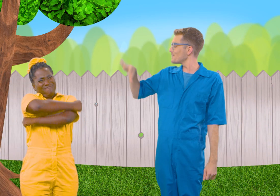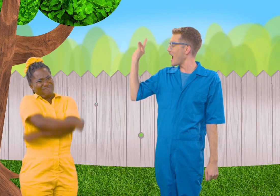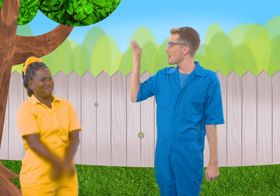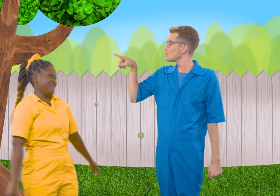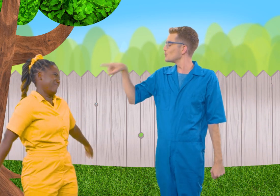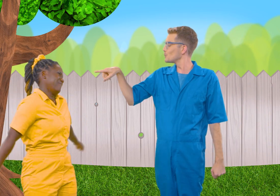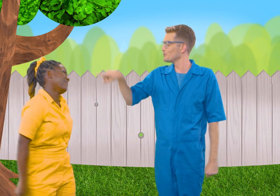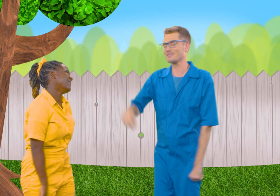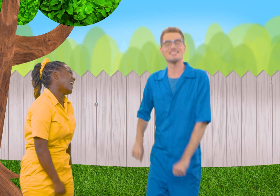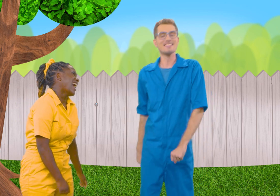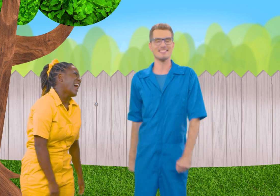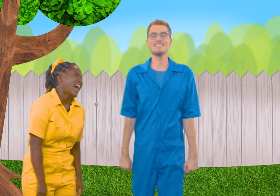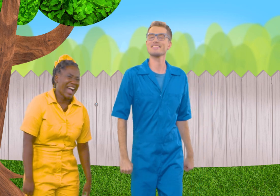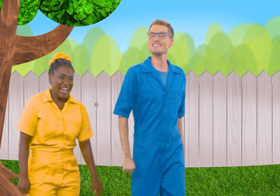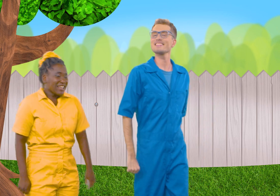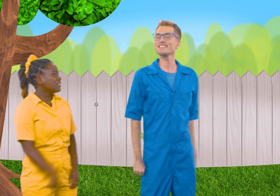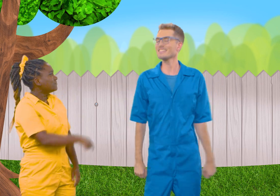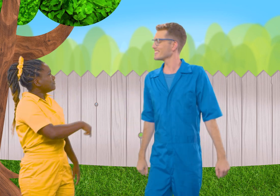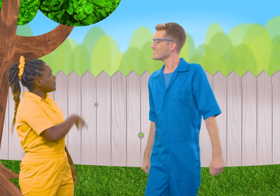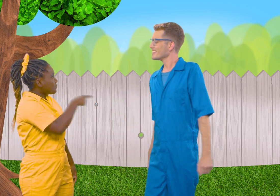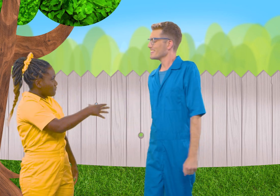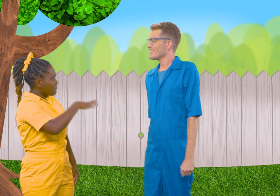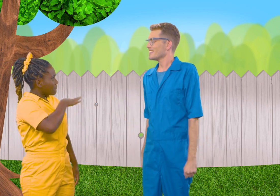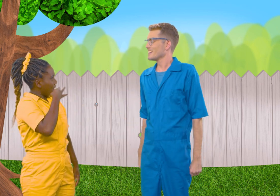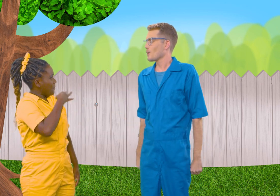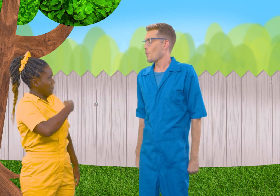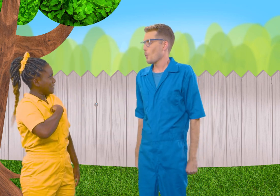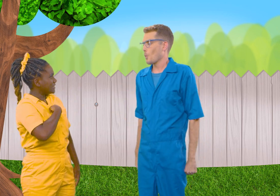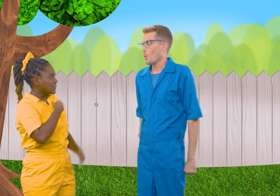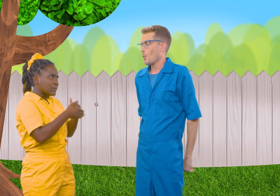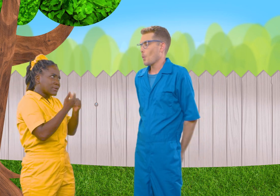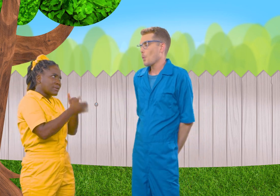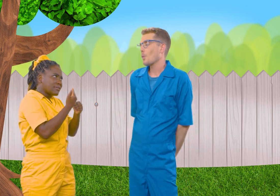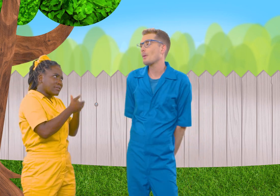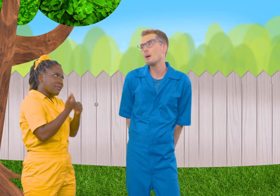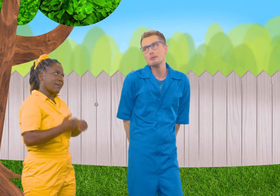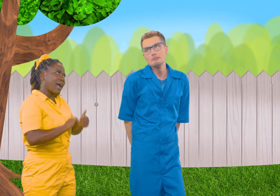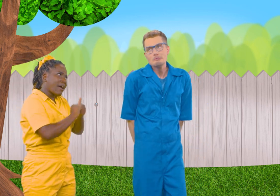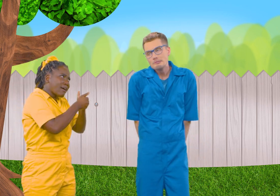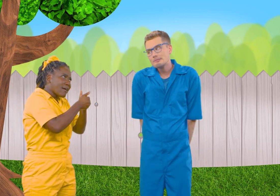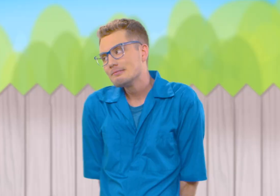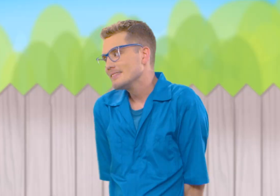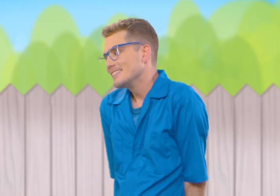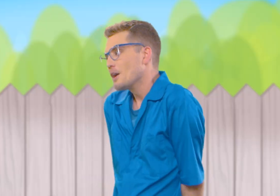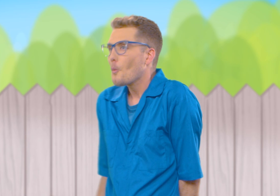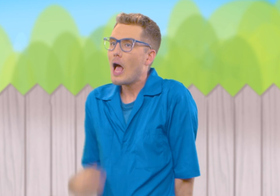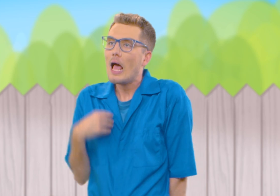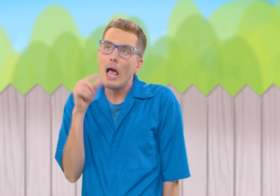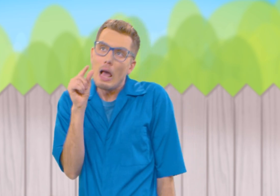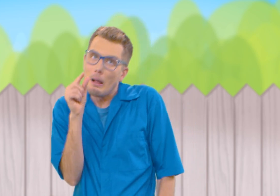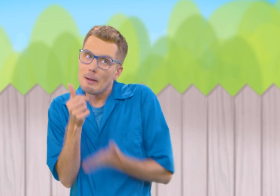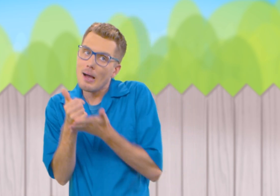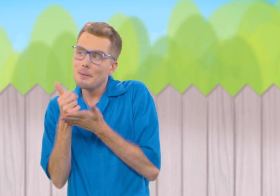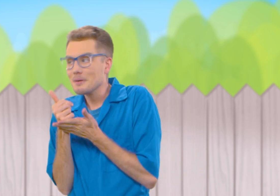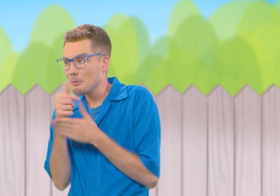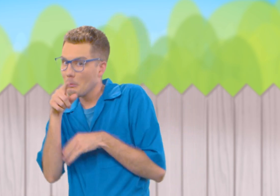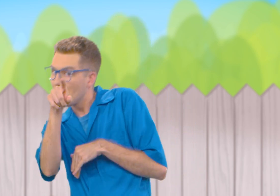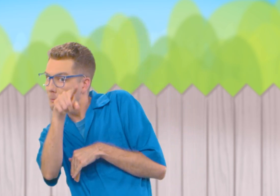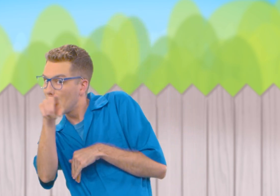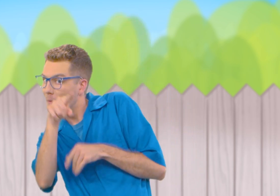I found you! Hey! How did you find me so easily? I had a little help